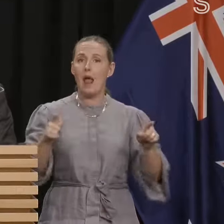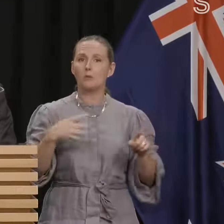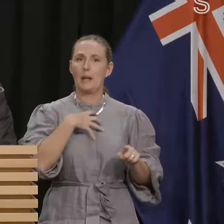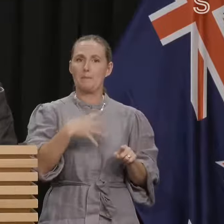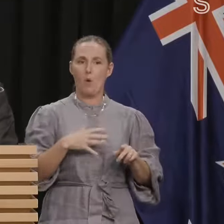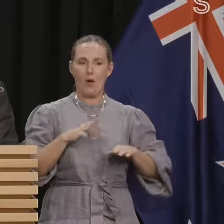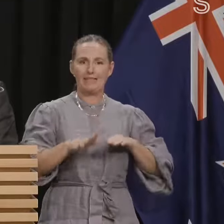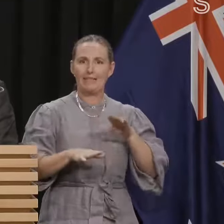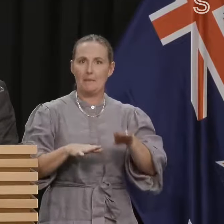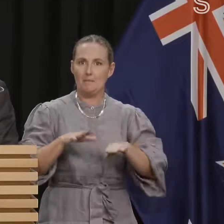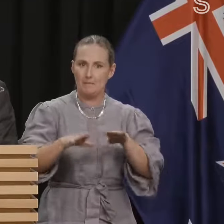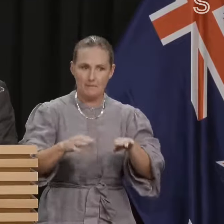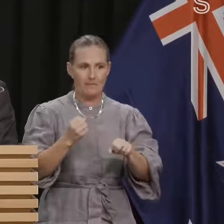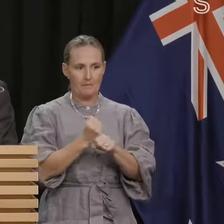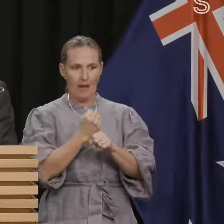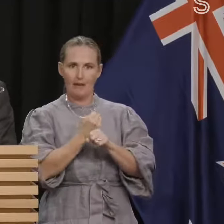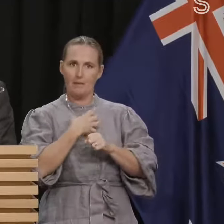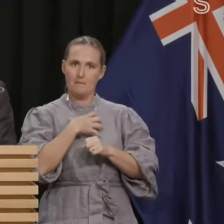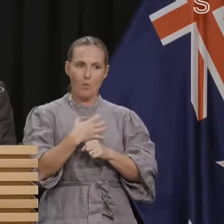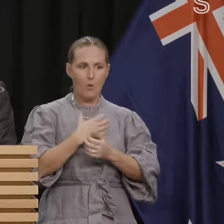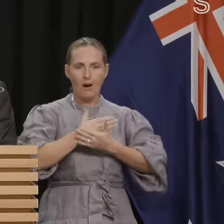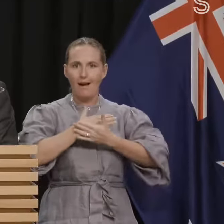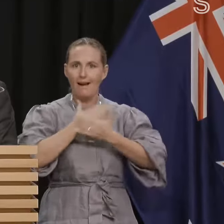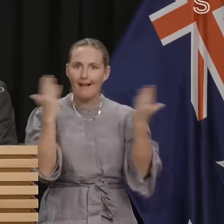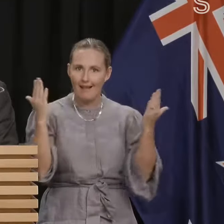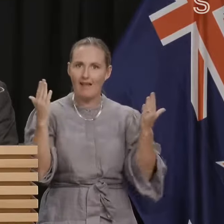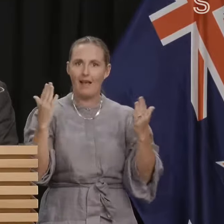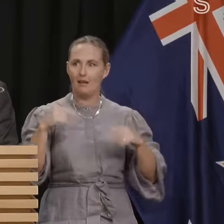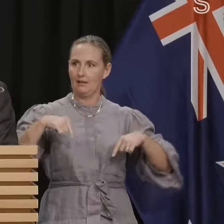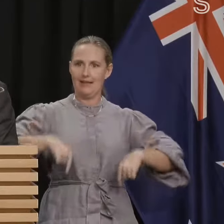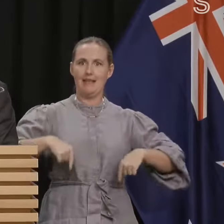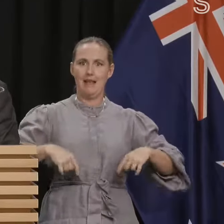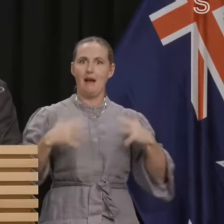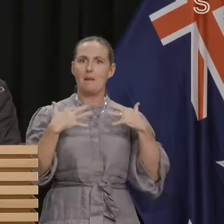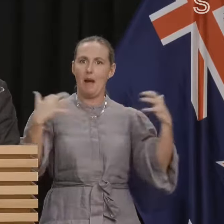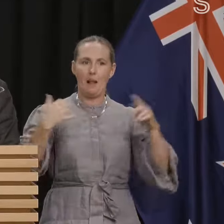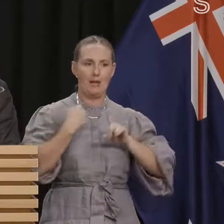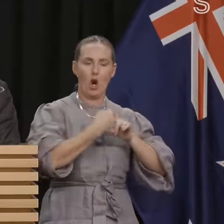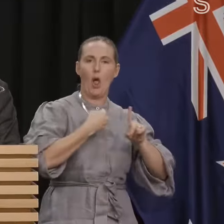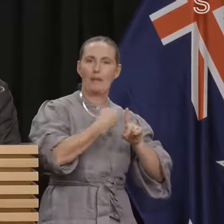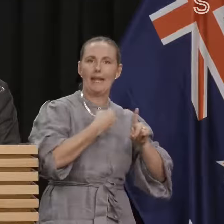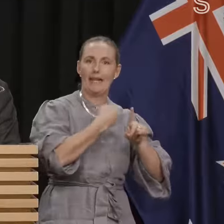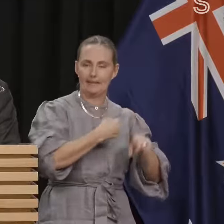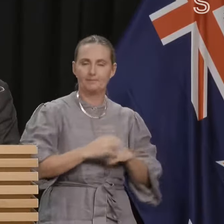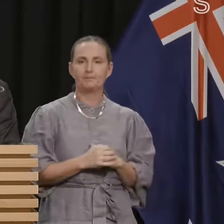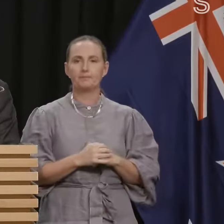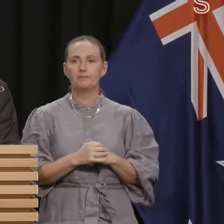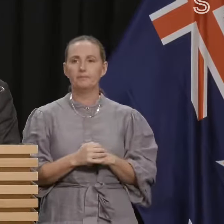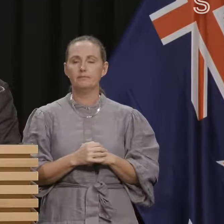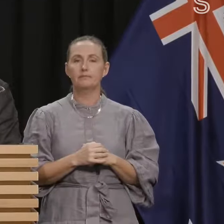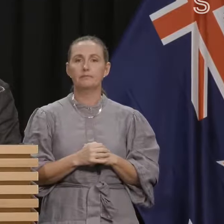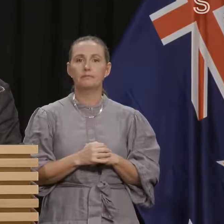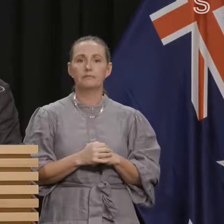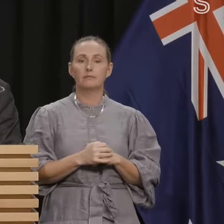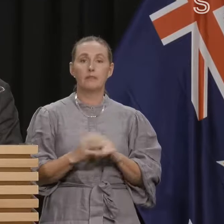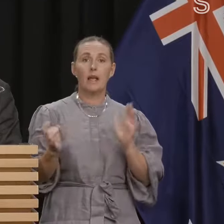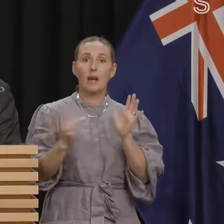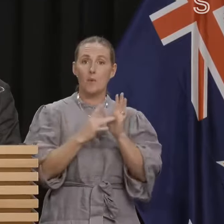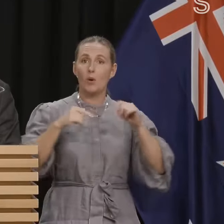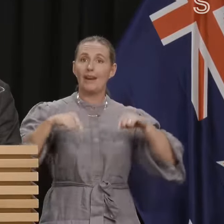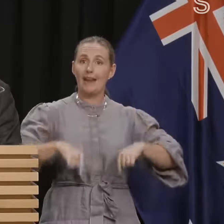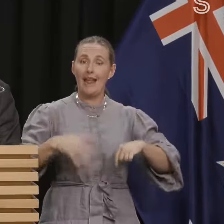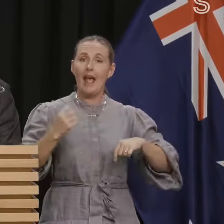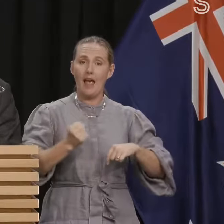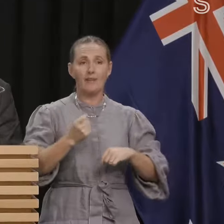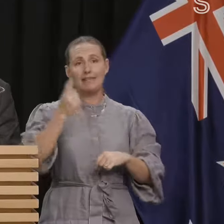introduce greater transparency around the lobbying that happens here at Parliament. It is important that we have a sensible and